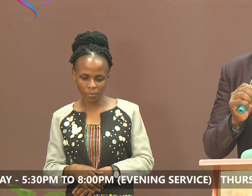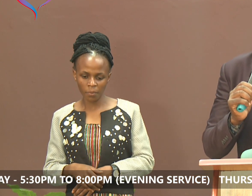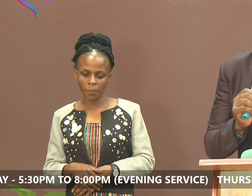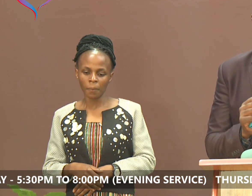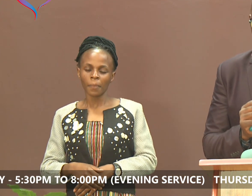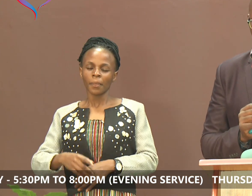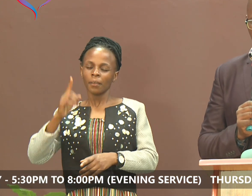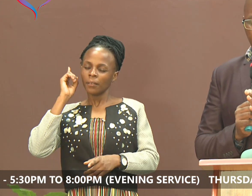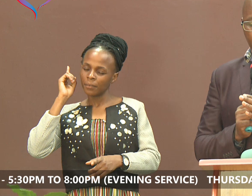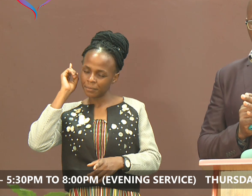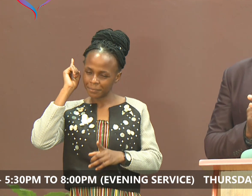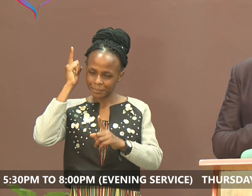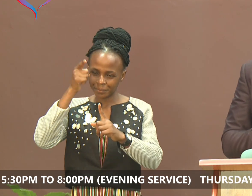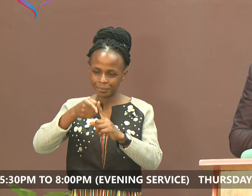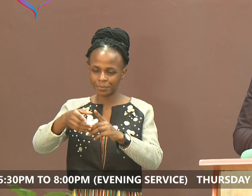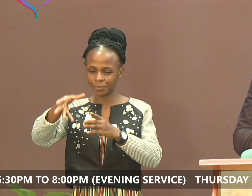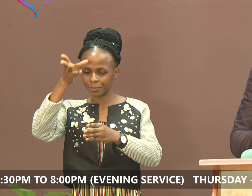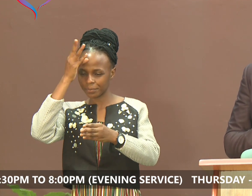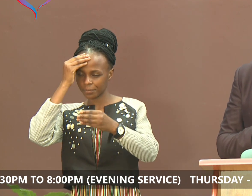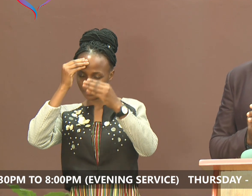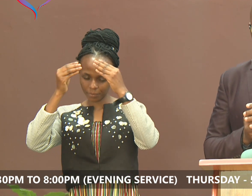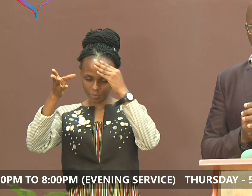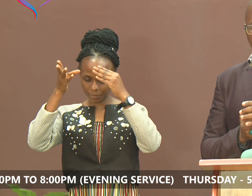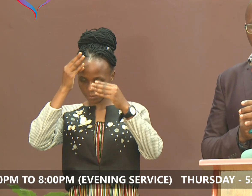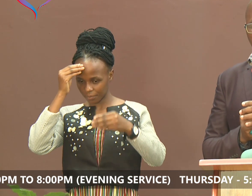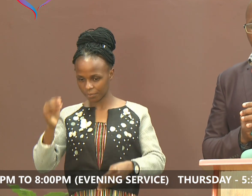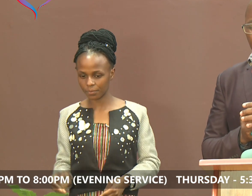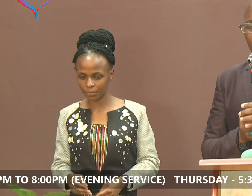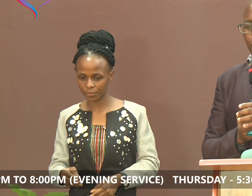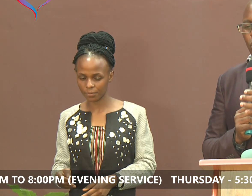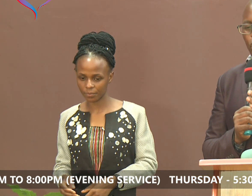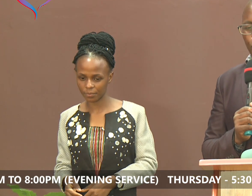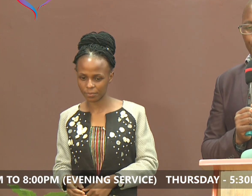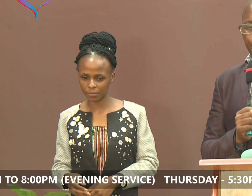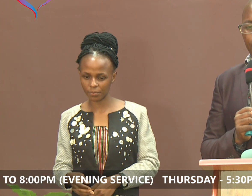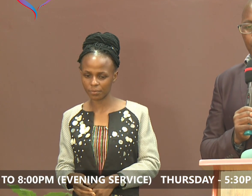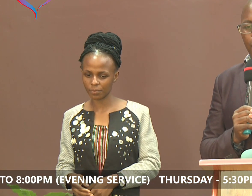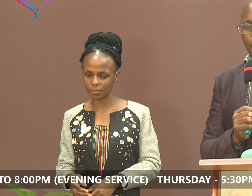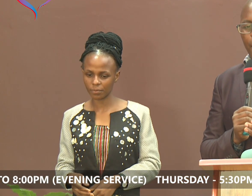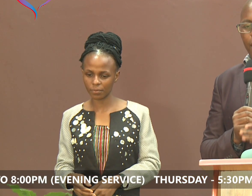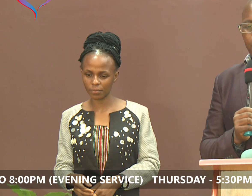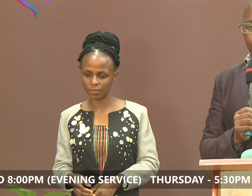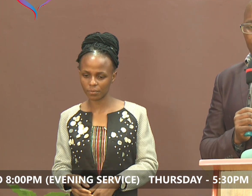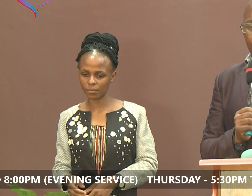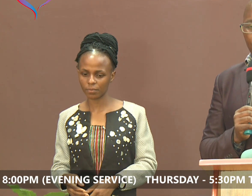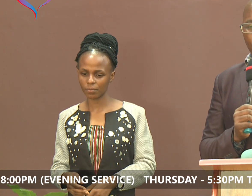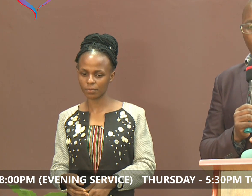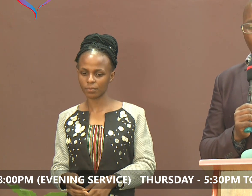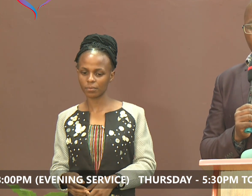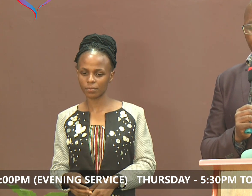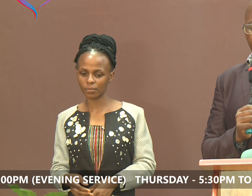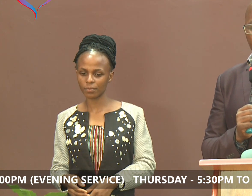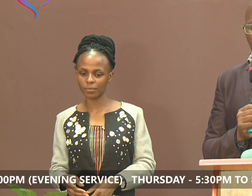intended for learning. Kino kigenderwa kyakuyiga. It is at times good when a husband